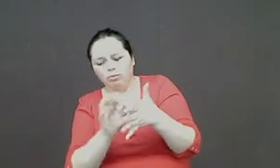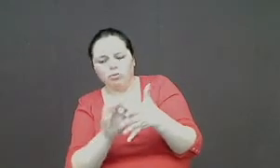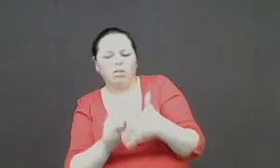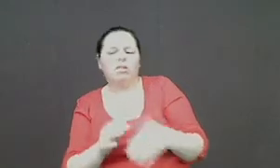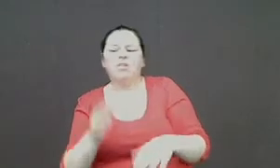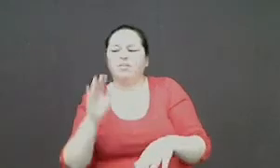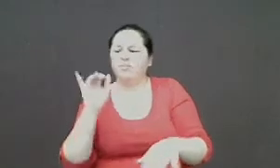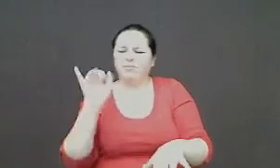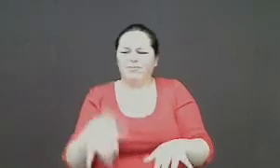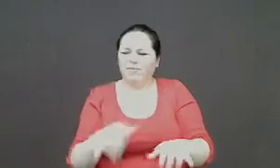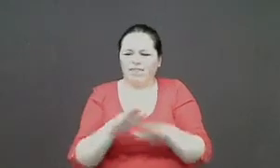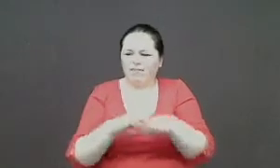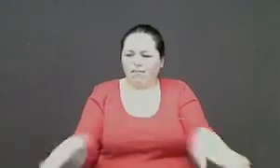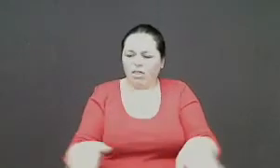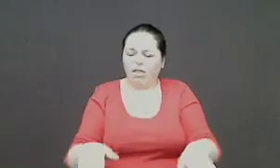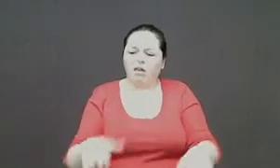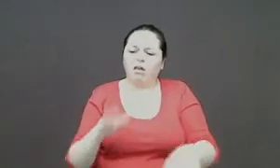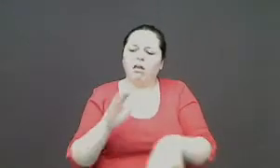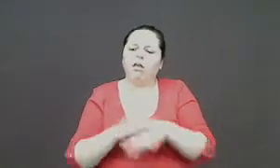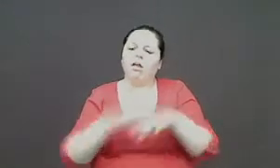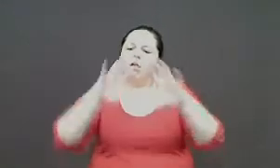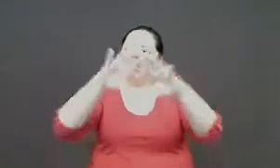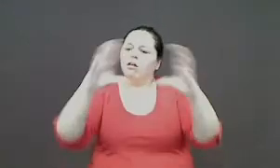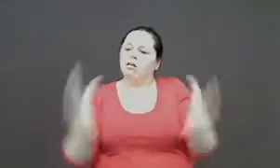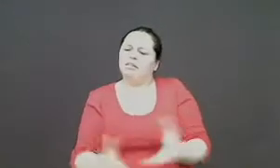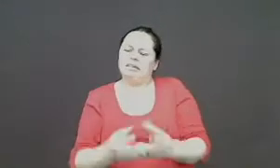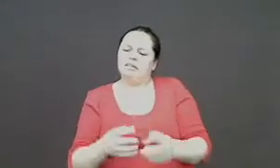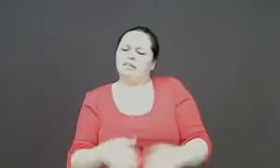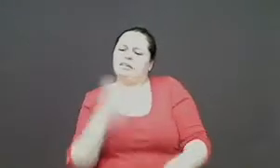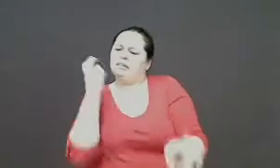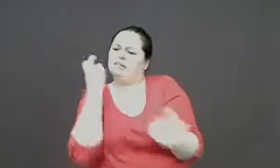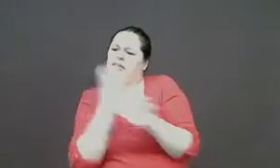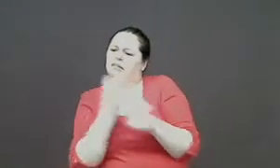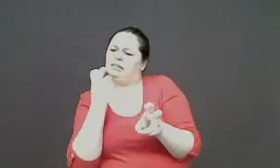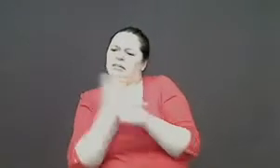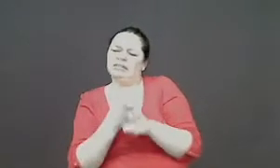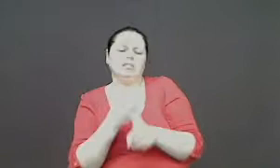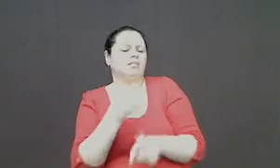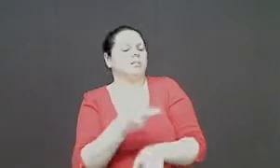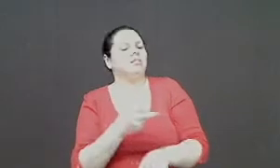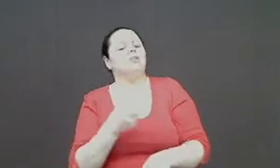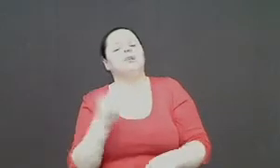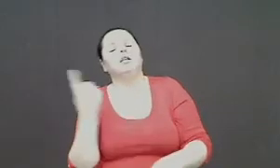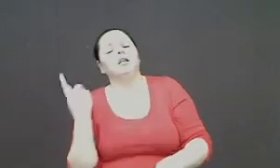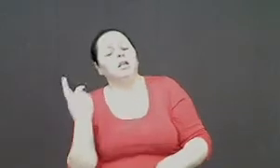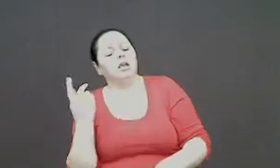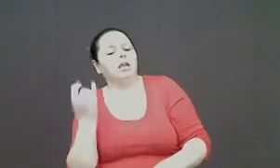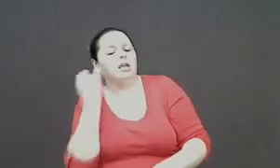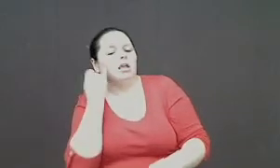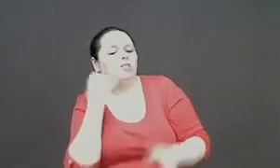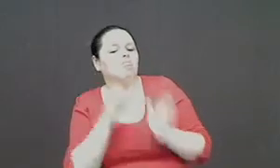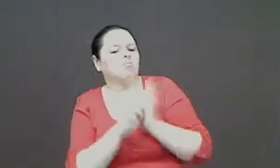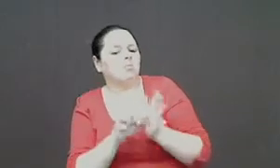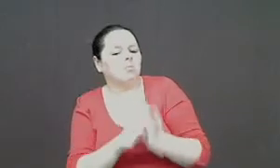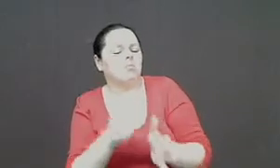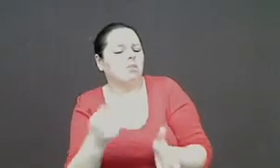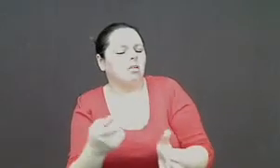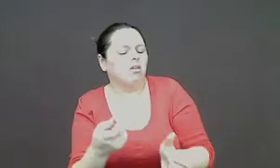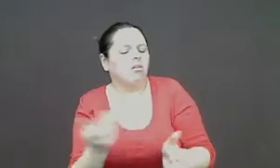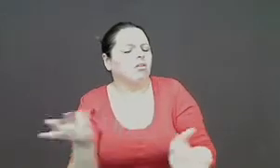surface. On a sphere, it gets a little tougher. If, for example, I were to give you